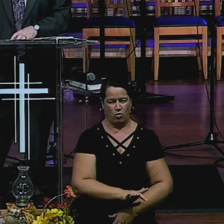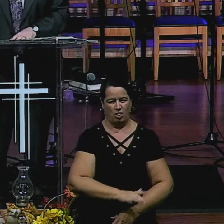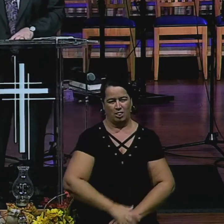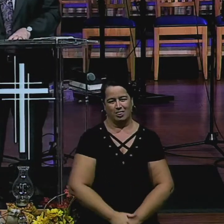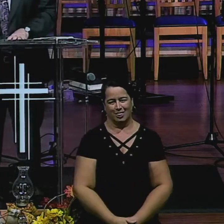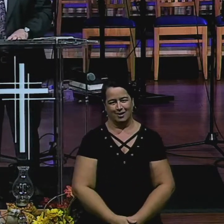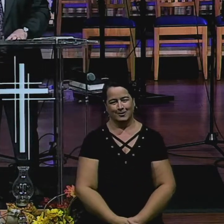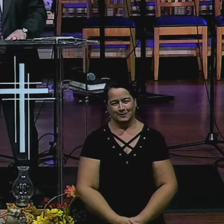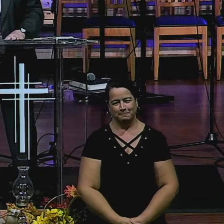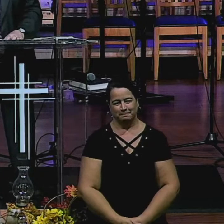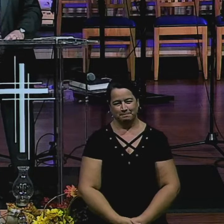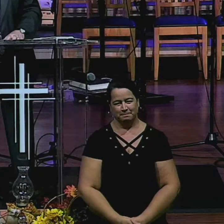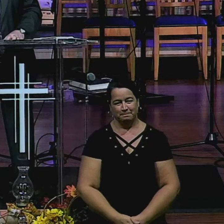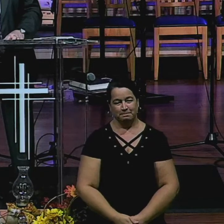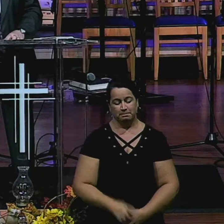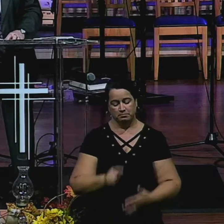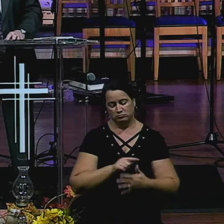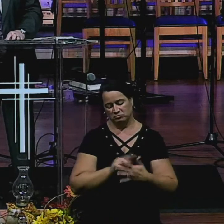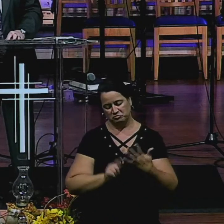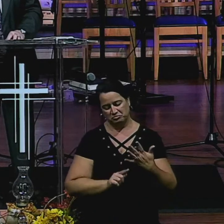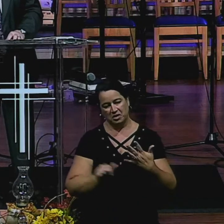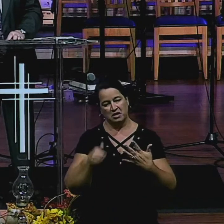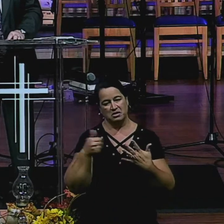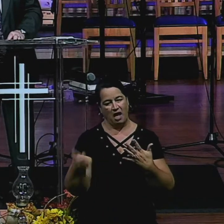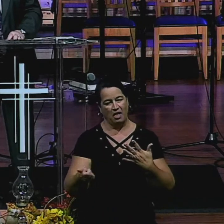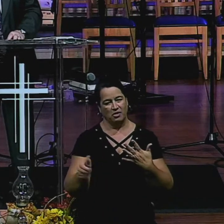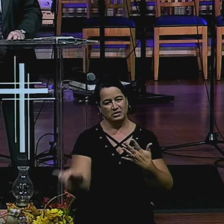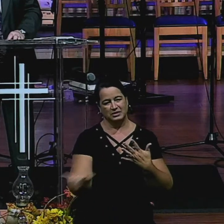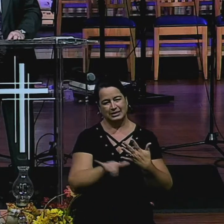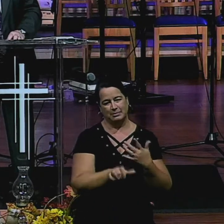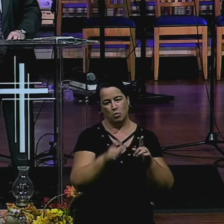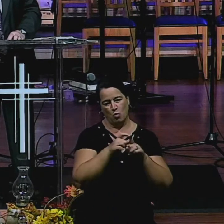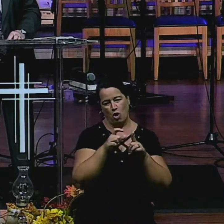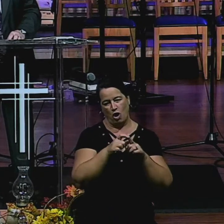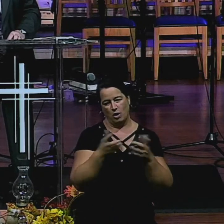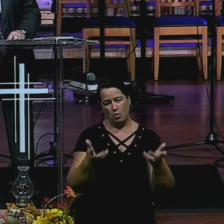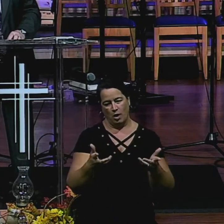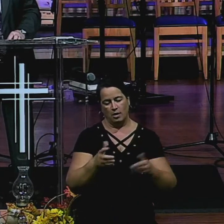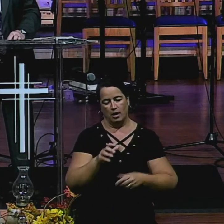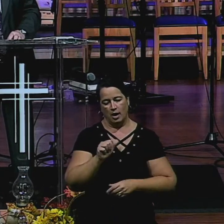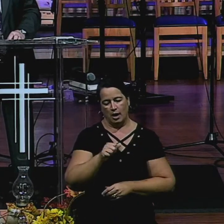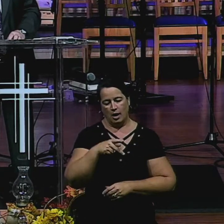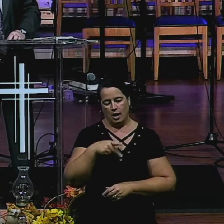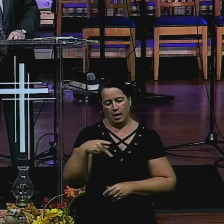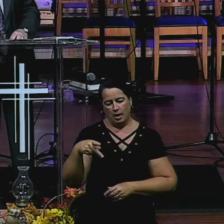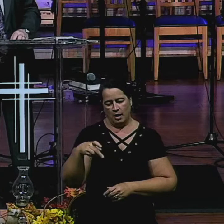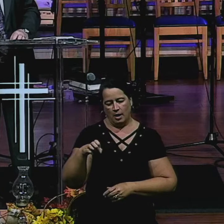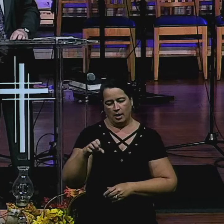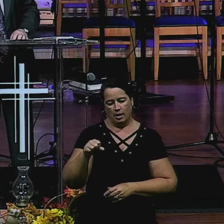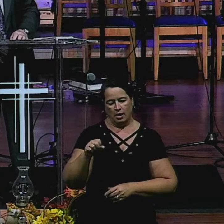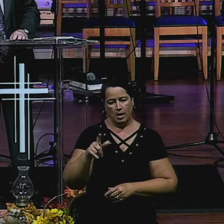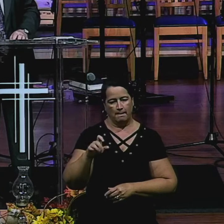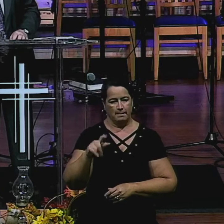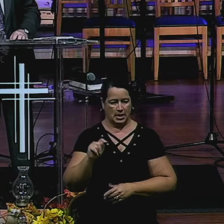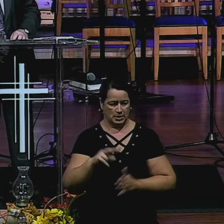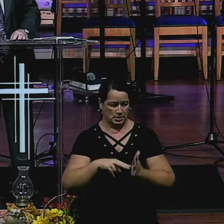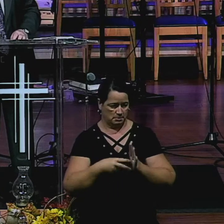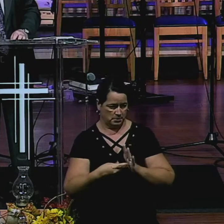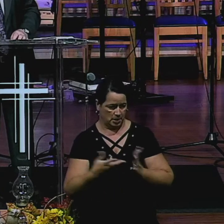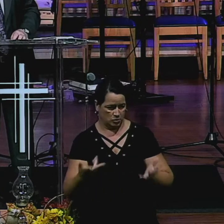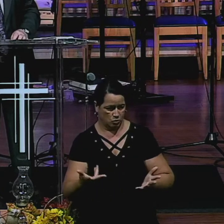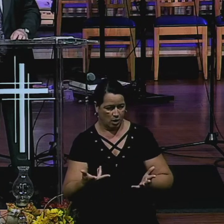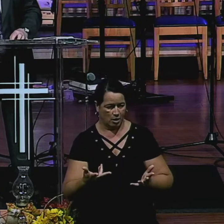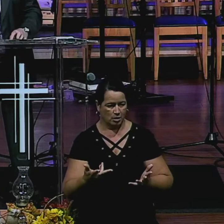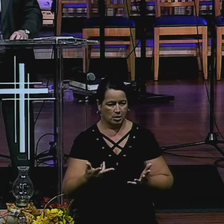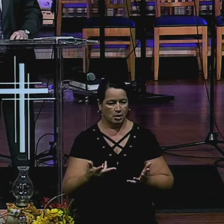And another synonym, which is the final one that was in my notes, and I'm going to use it today, is the word appeasement. Now, some people don't like the word appeasement.